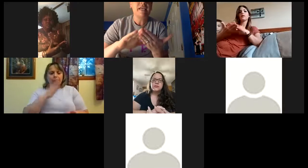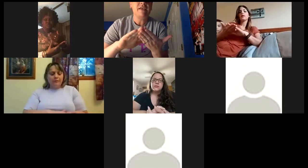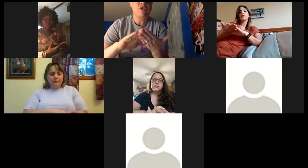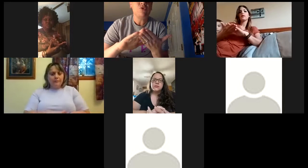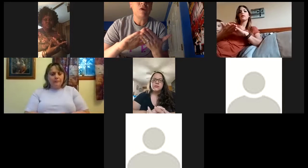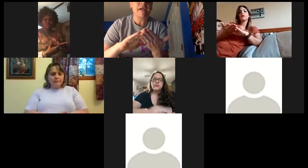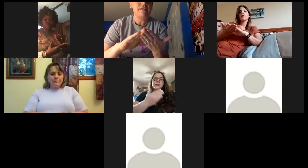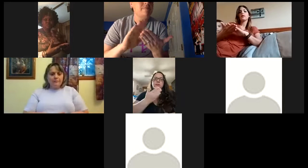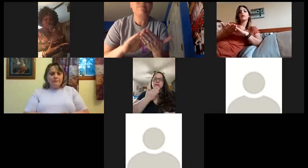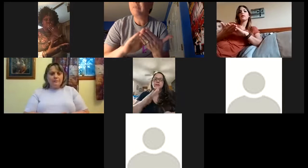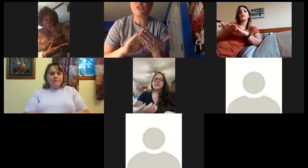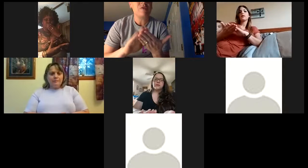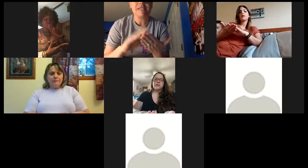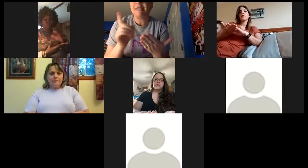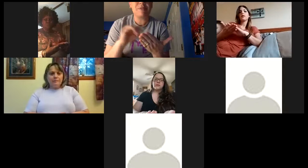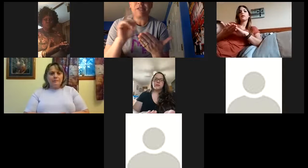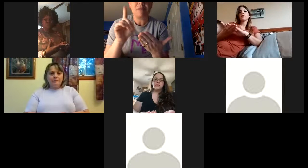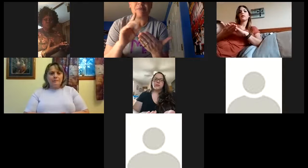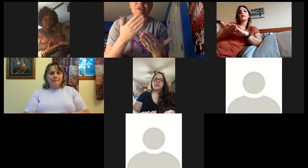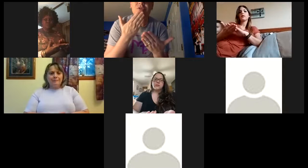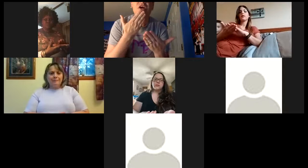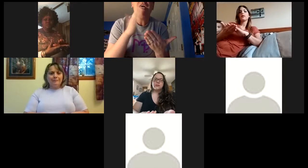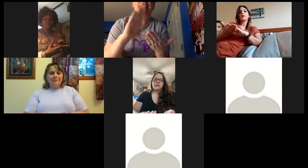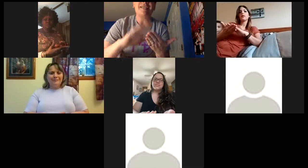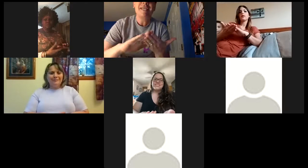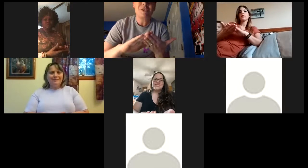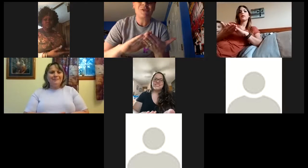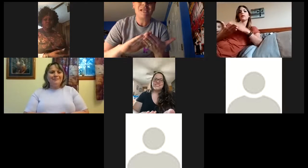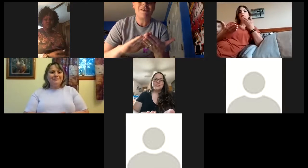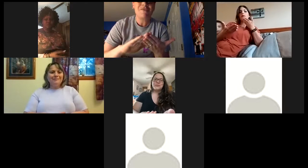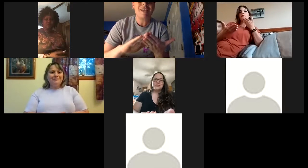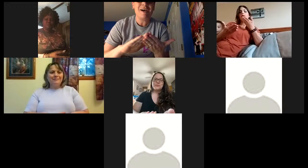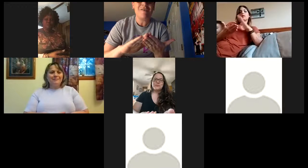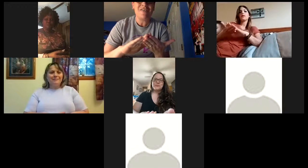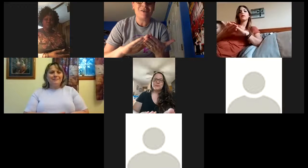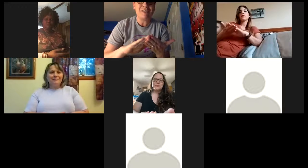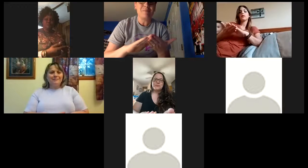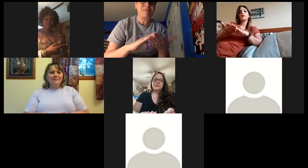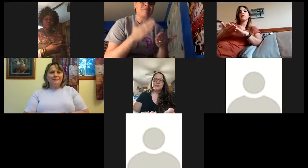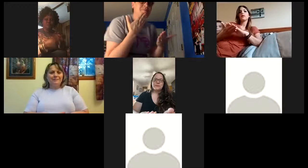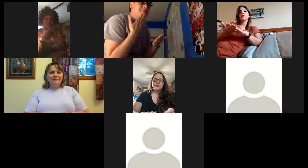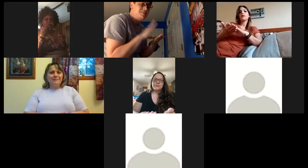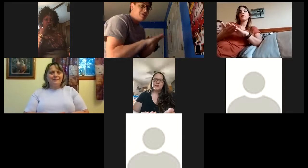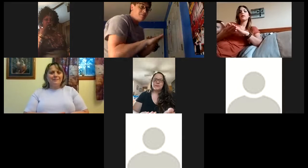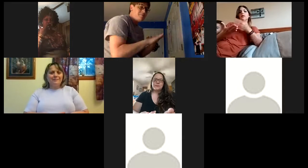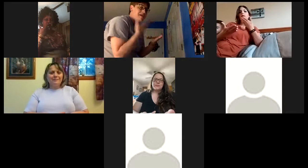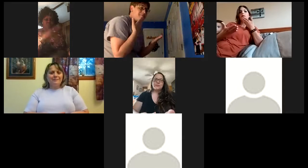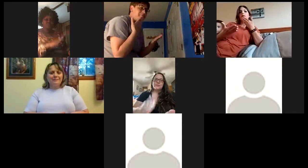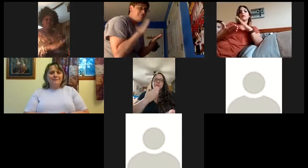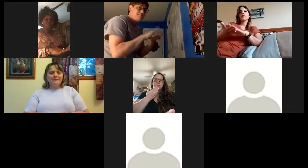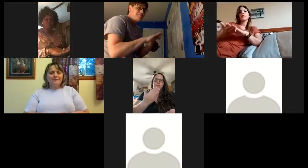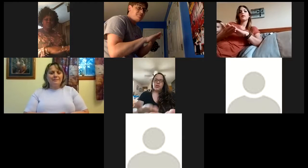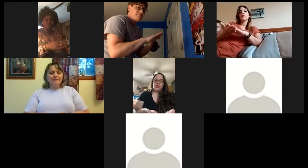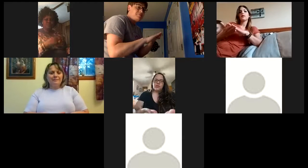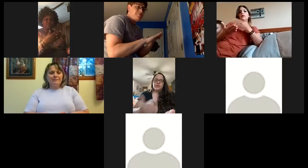going to hit your right, not your right. See, I'm still getting them confused. It's going to hit your left fingertips. Oh. So bad.